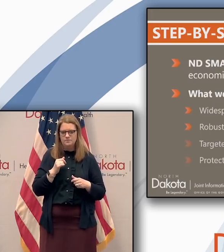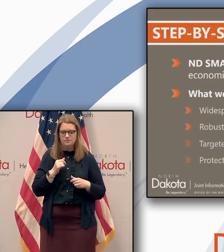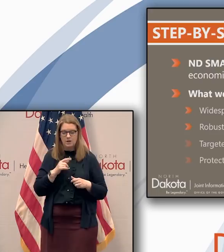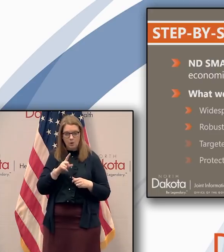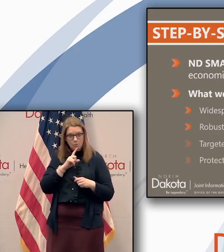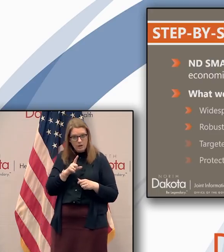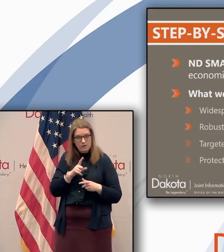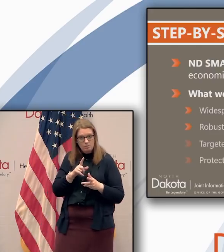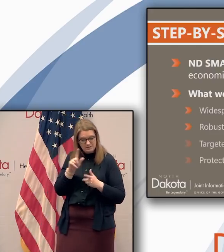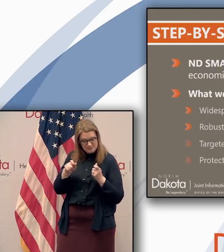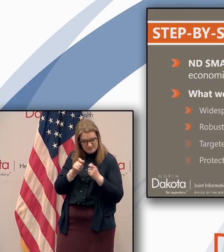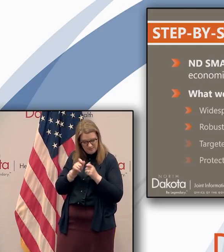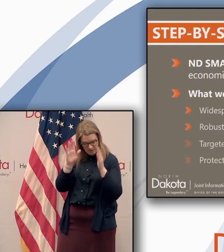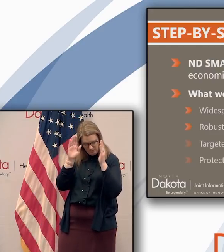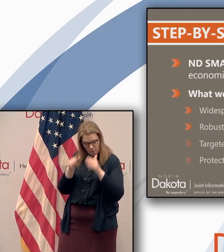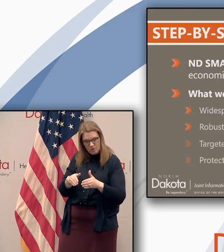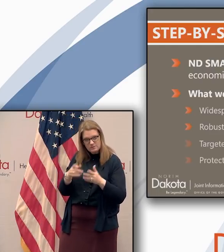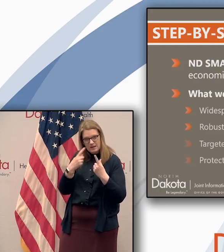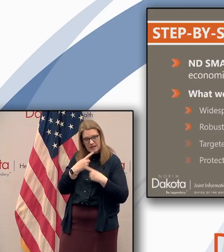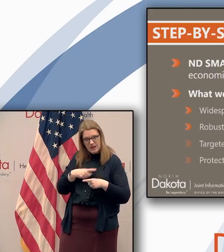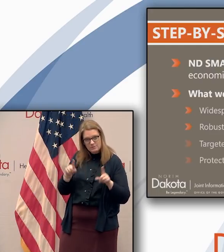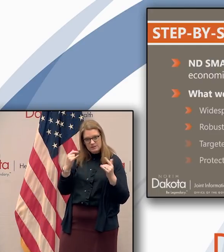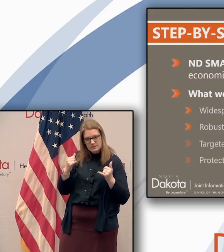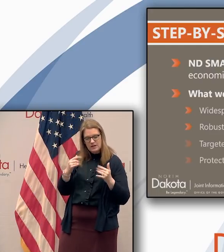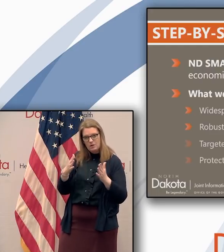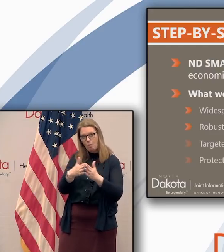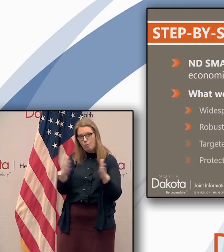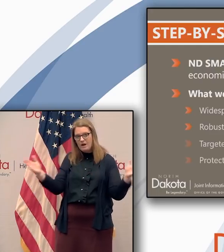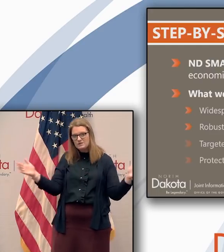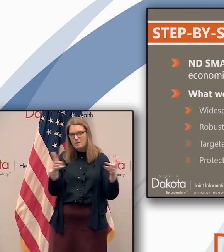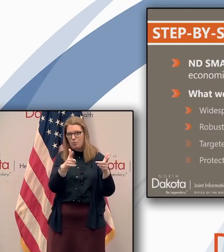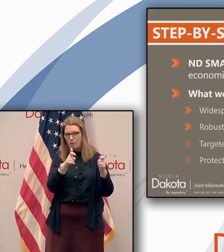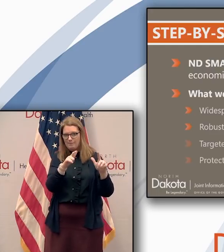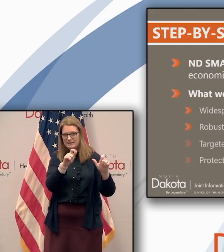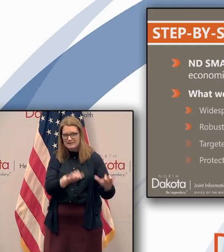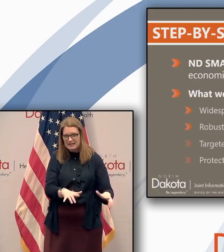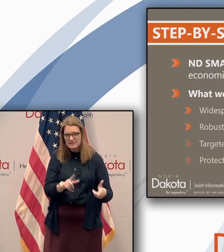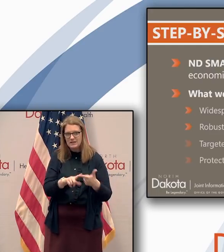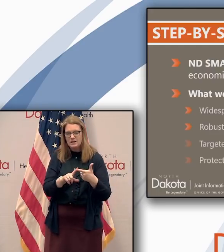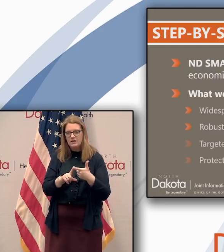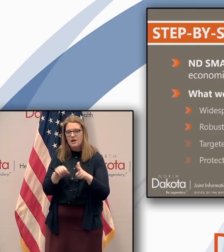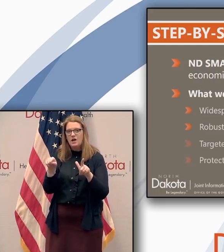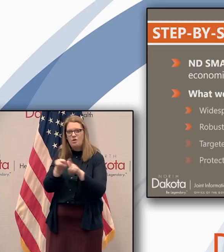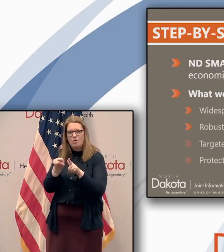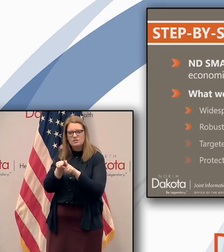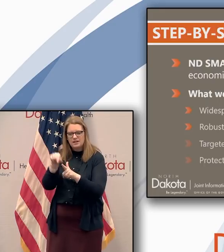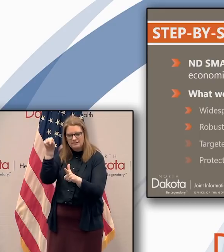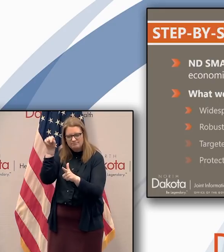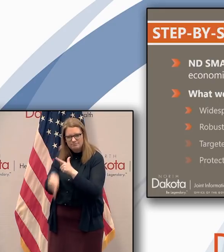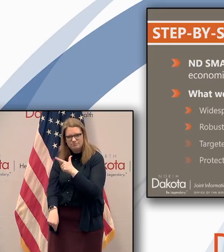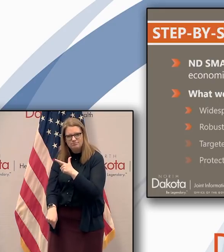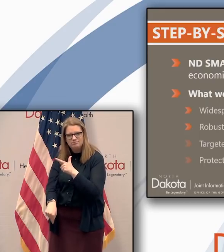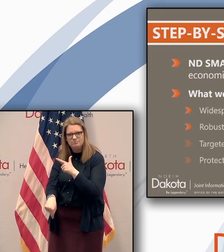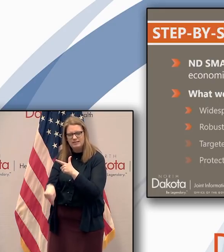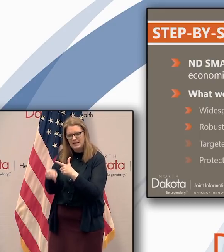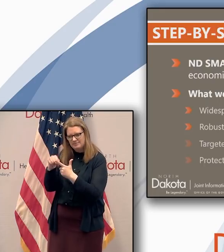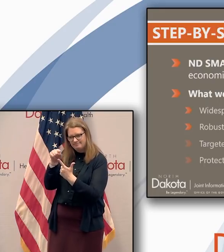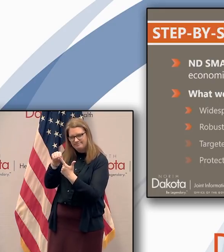to focus on a little bit today, or make an announcement on today: widespread rapid testing and robust contact tracing. As I've said, these